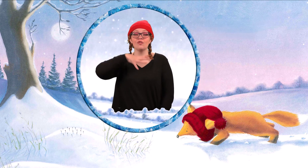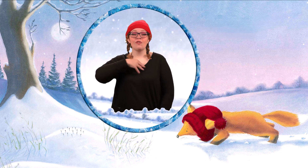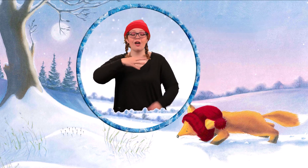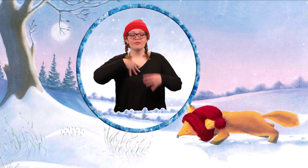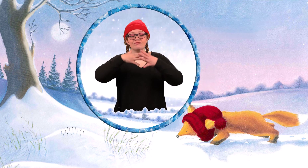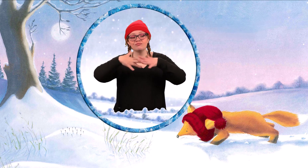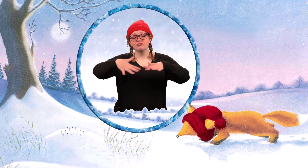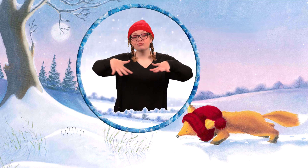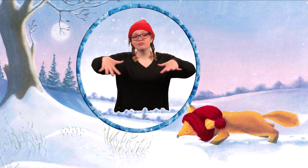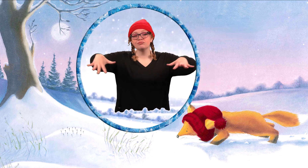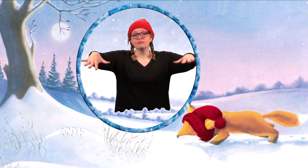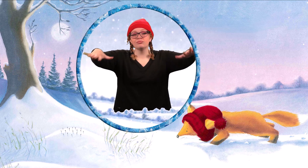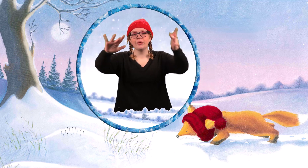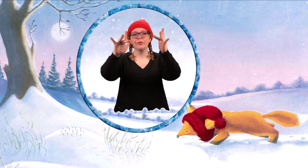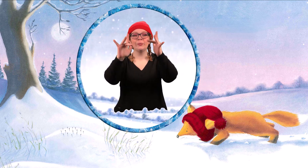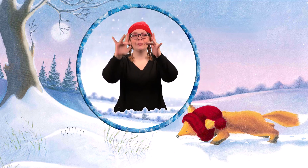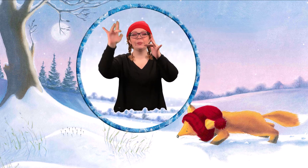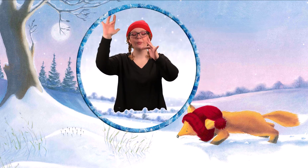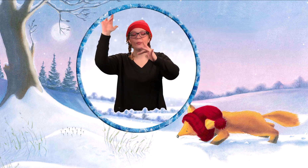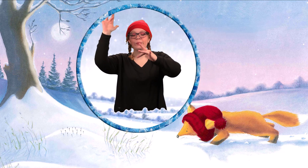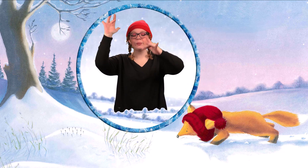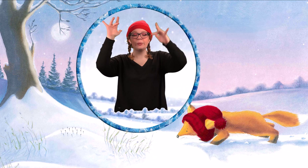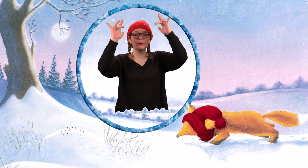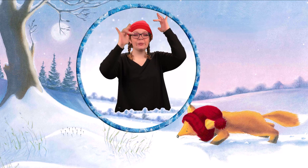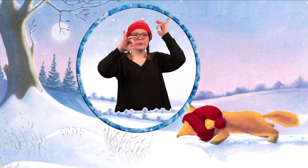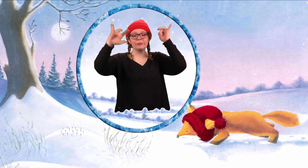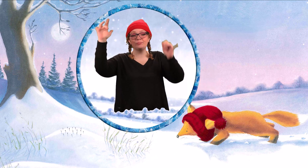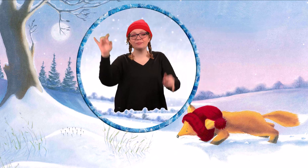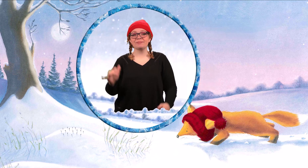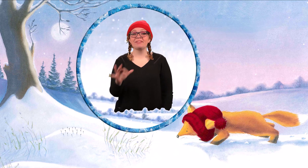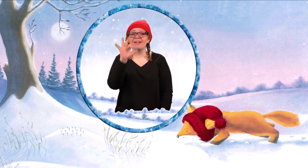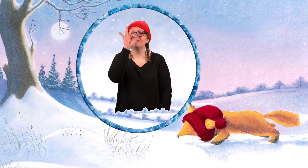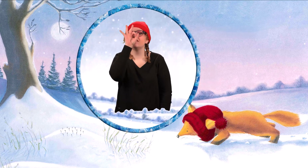The white fields twinkled in the moonlight.